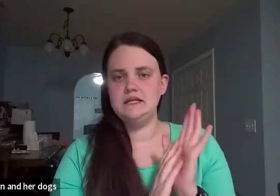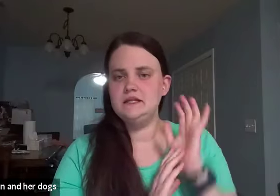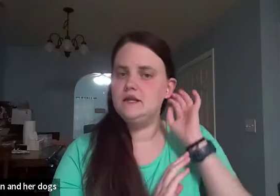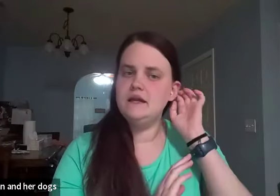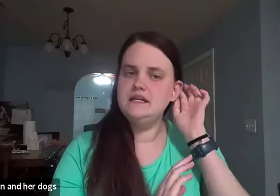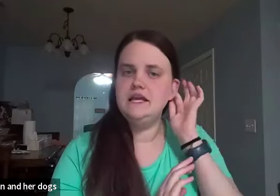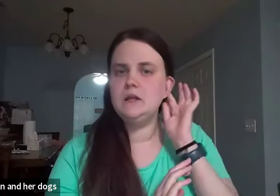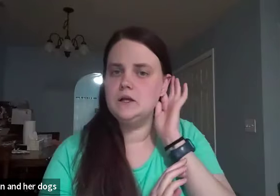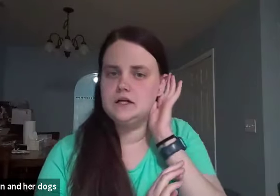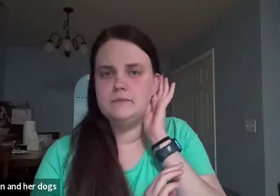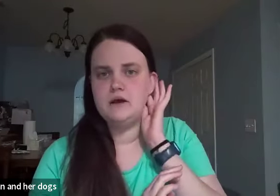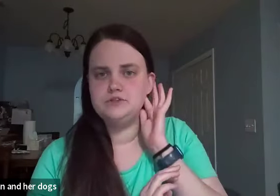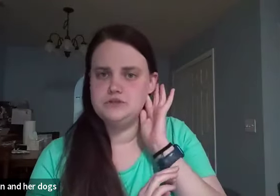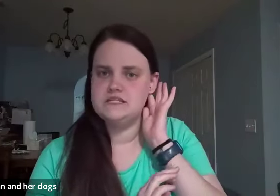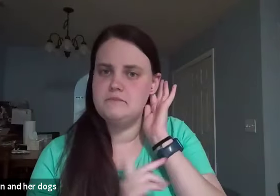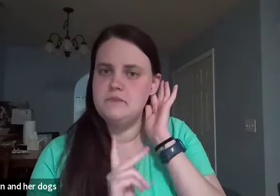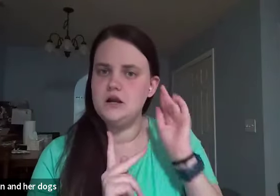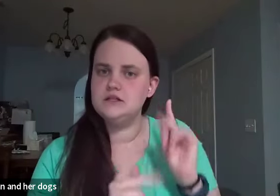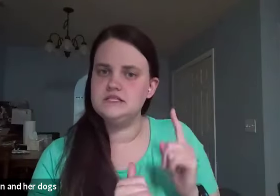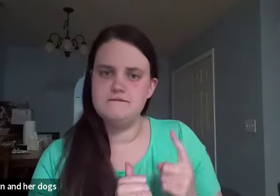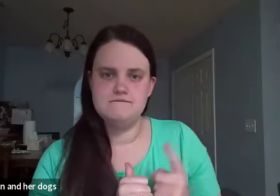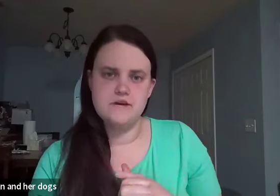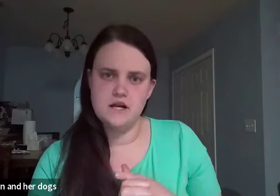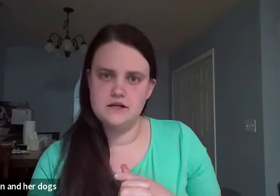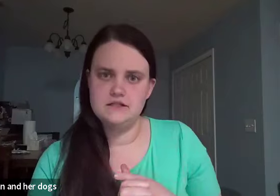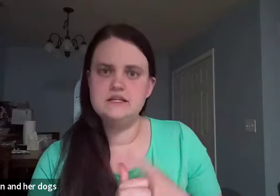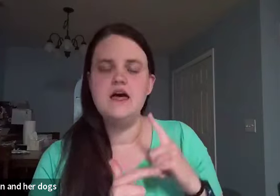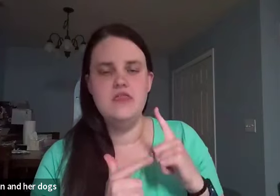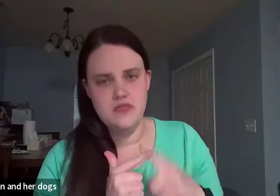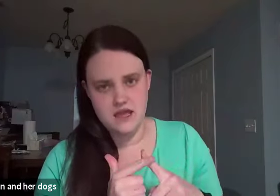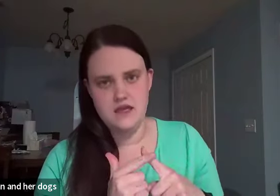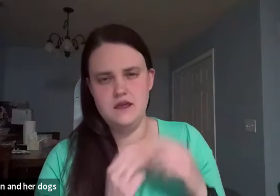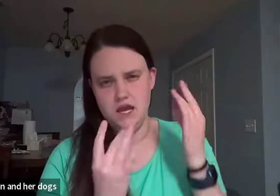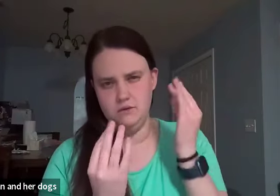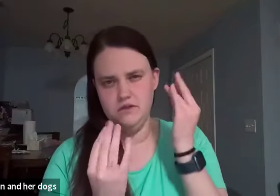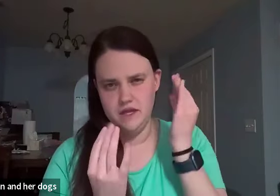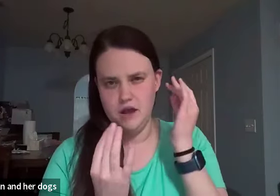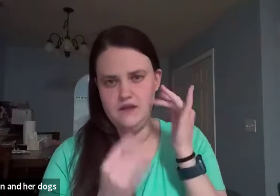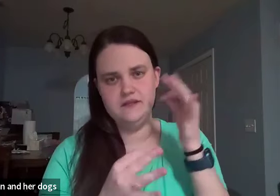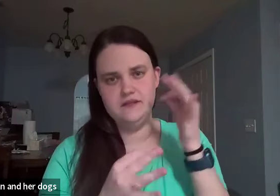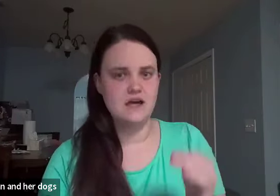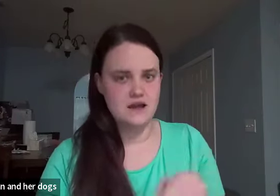like, no, I need to like learn about you as a person first, and then they kind of will think about it and then